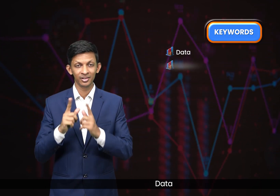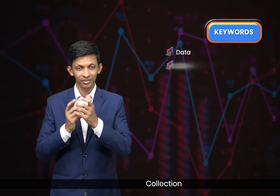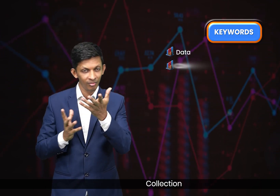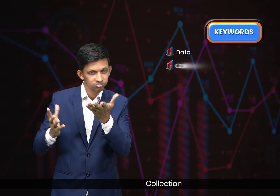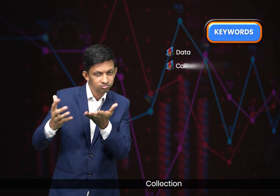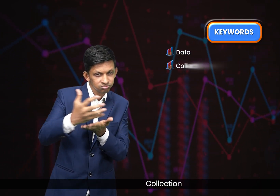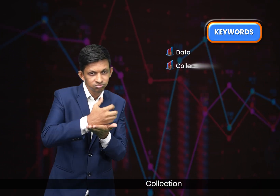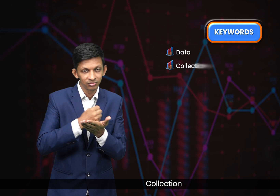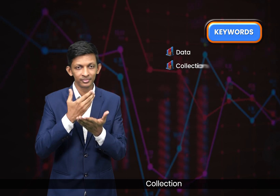collection,